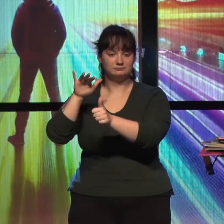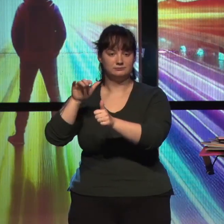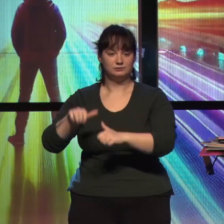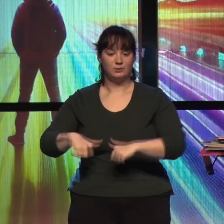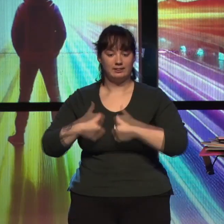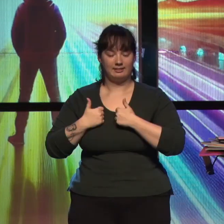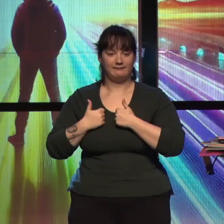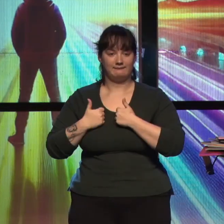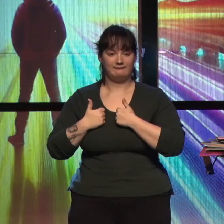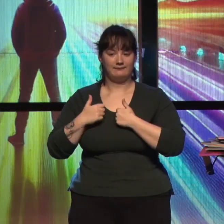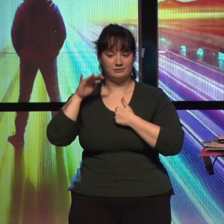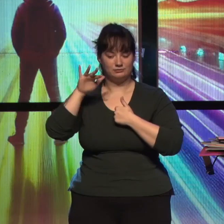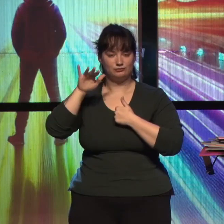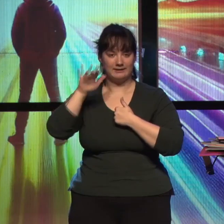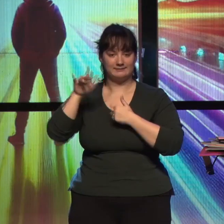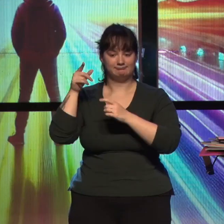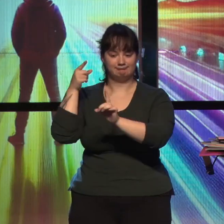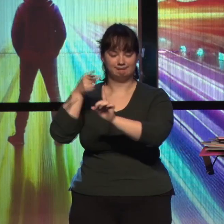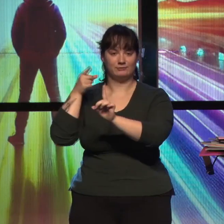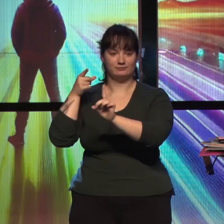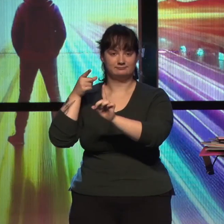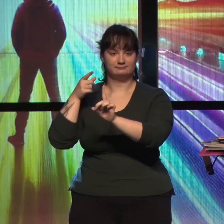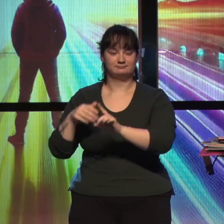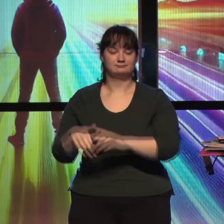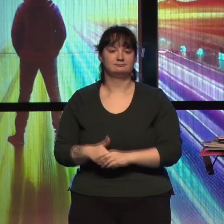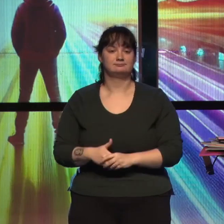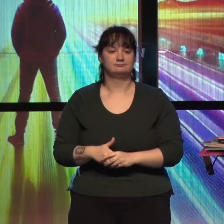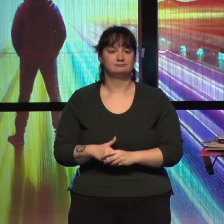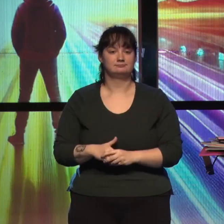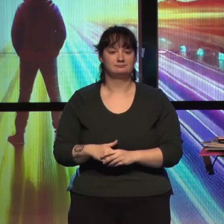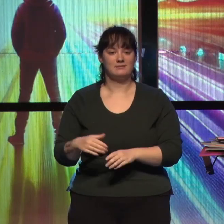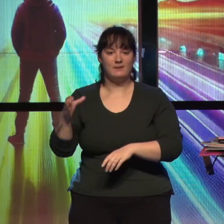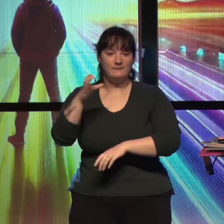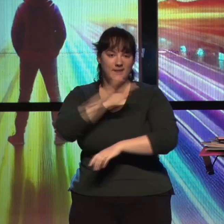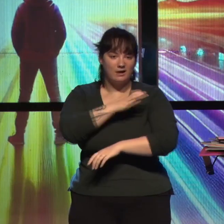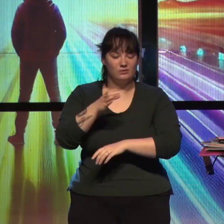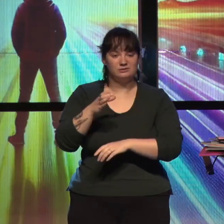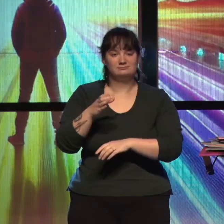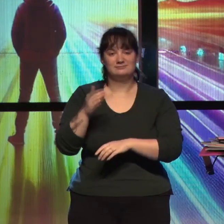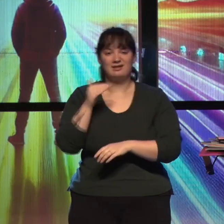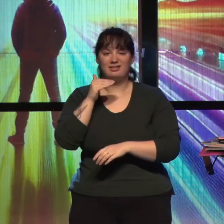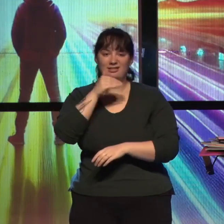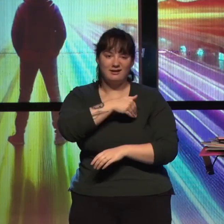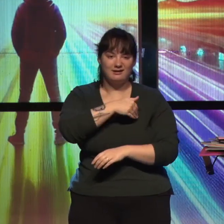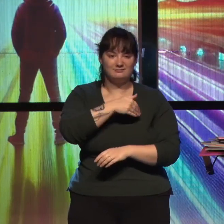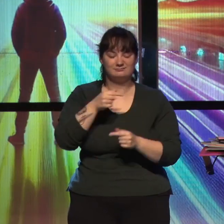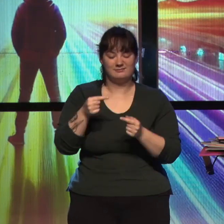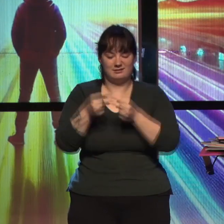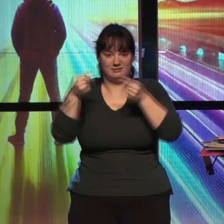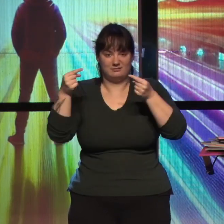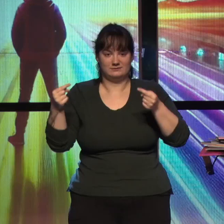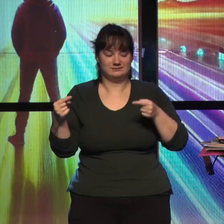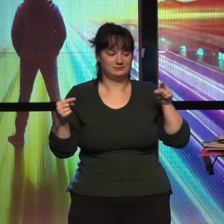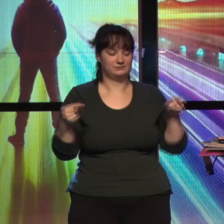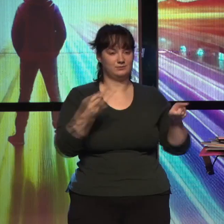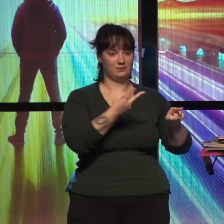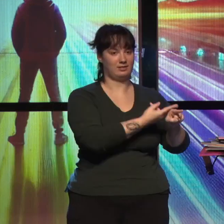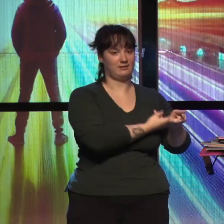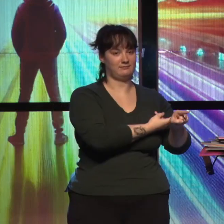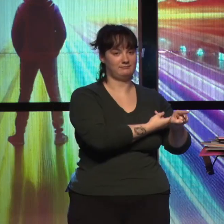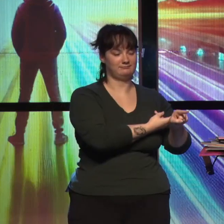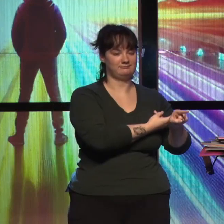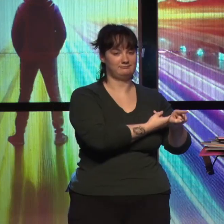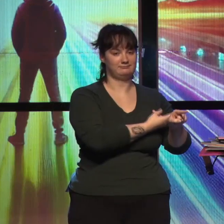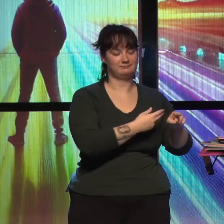the beast represents chaos and power, deception, and opposition to the Lamb. Honestly, we might